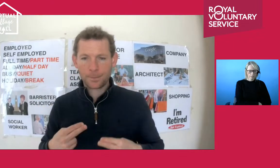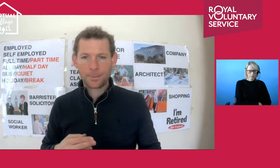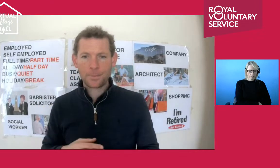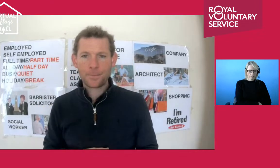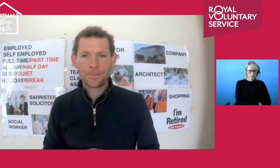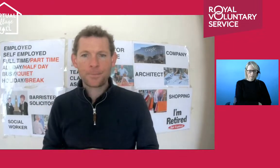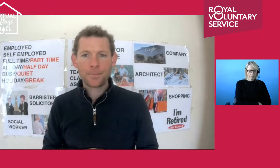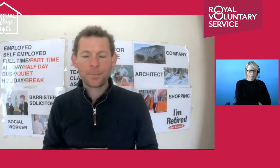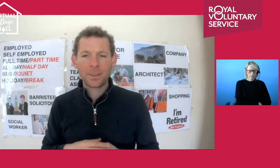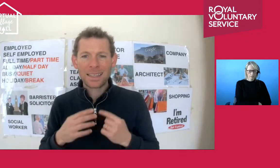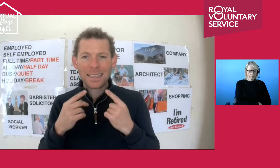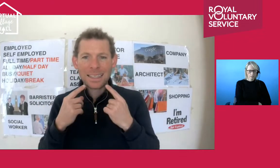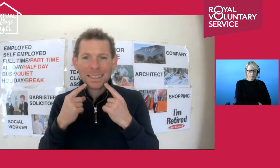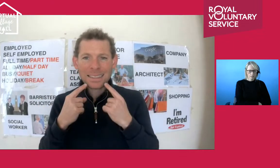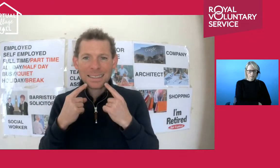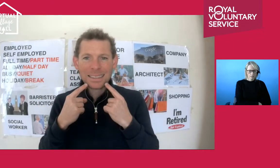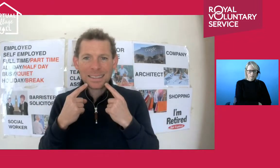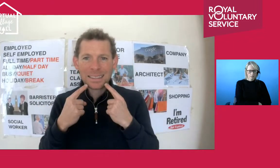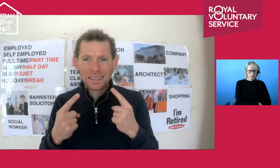nurse,